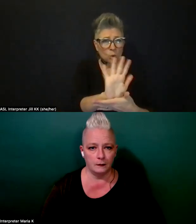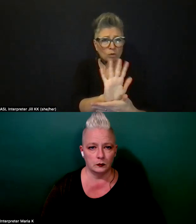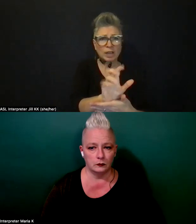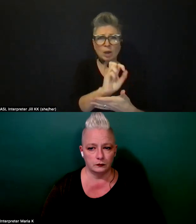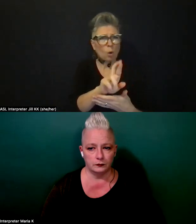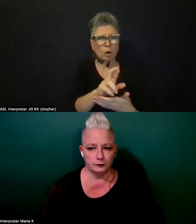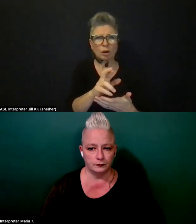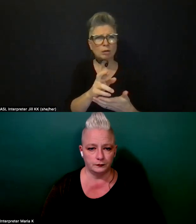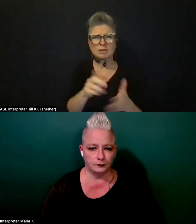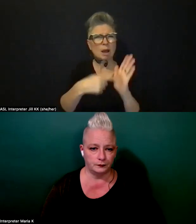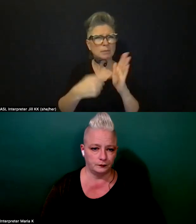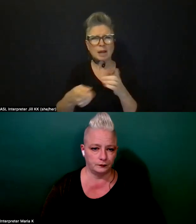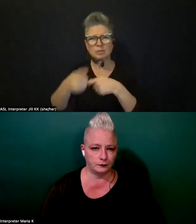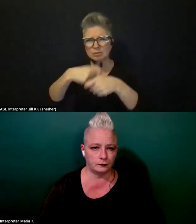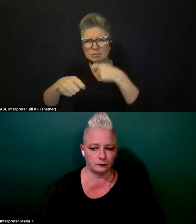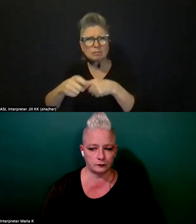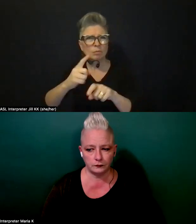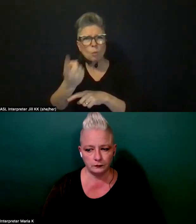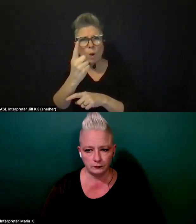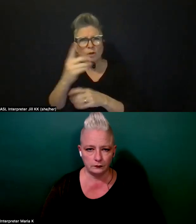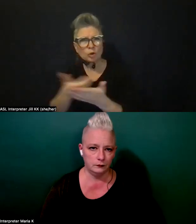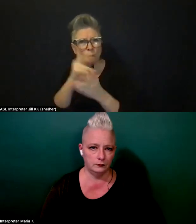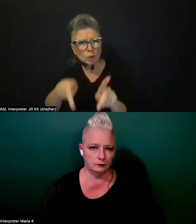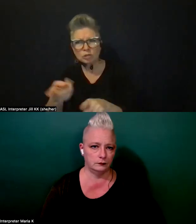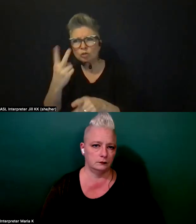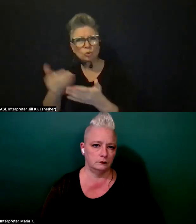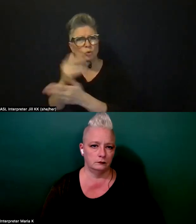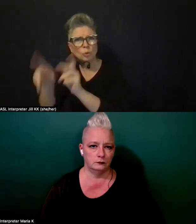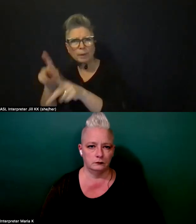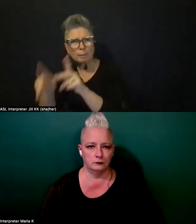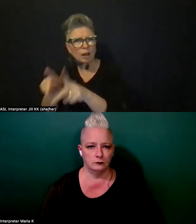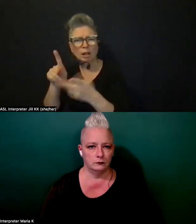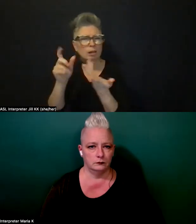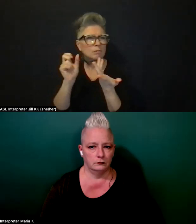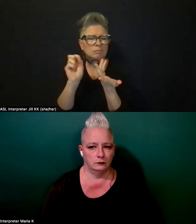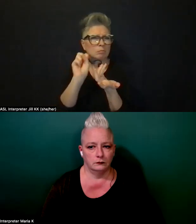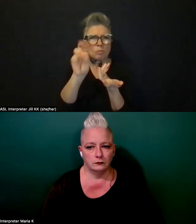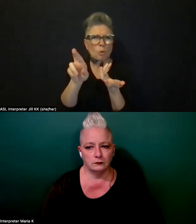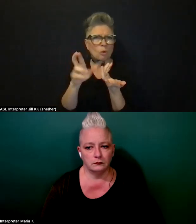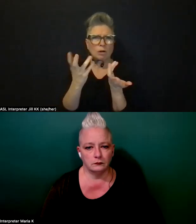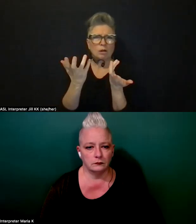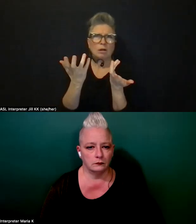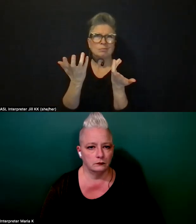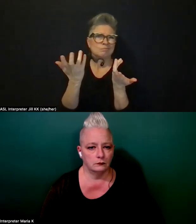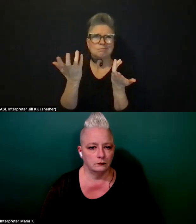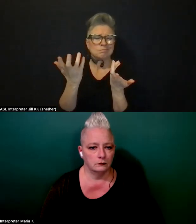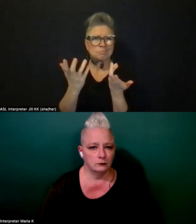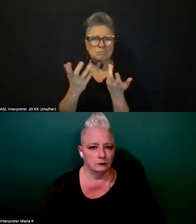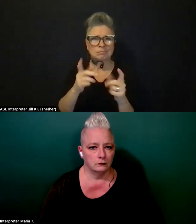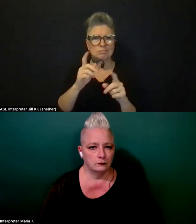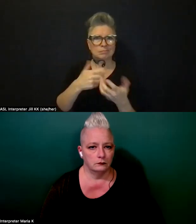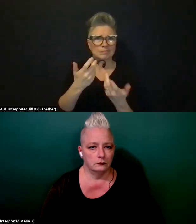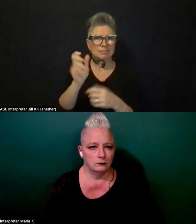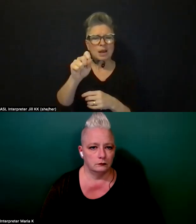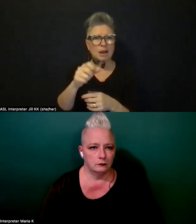different, two person different, or you go from movie to movie, or it just depends on who's not